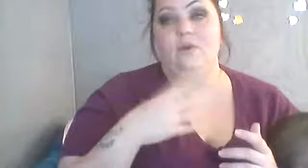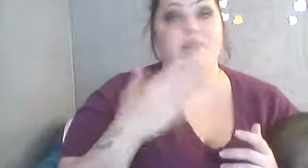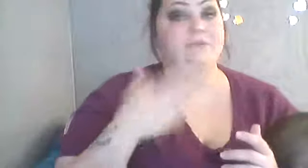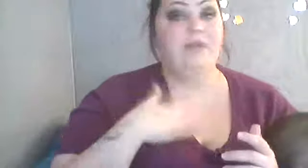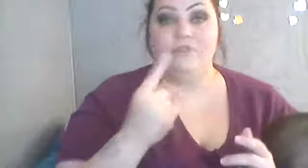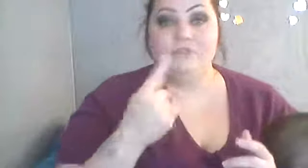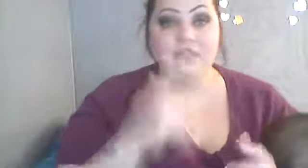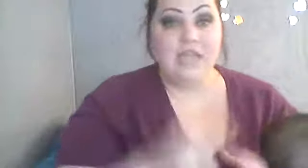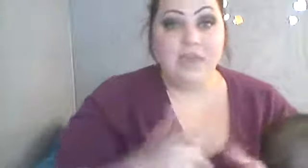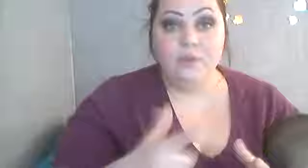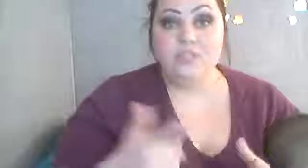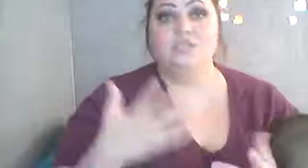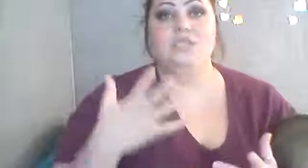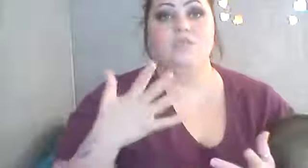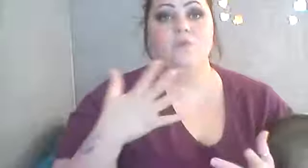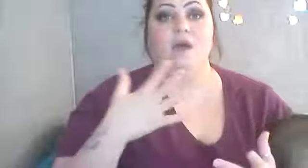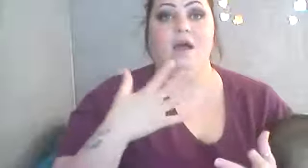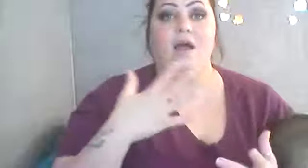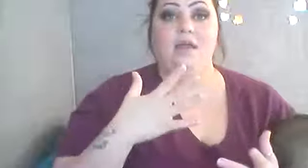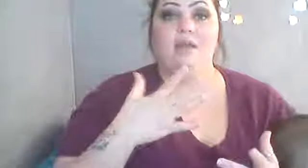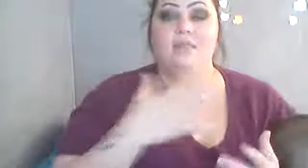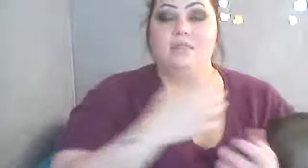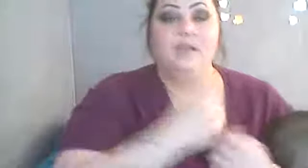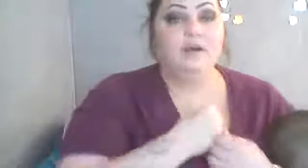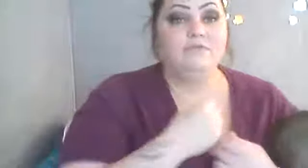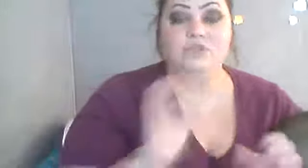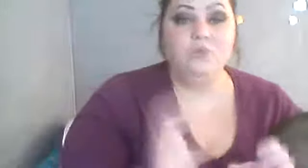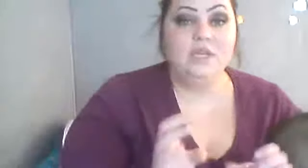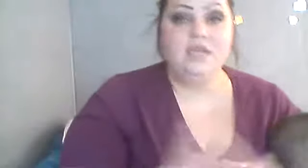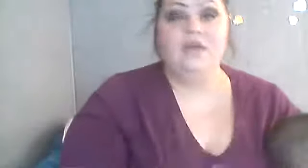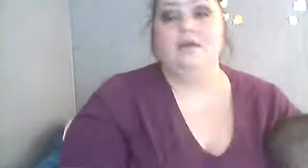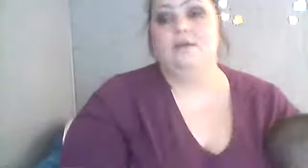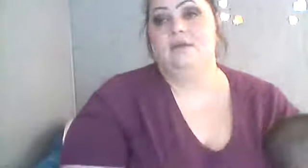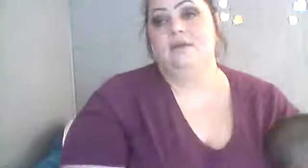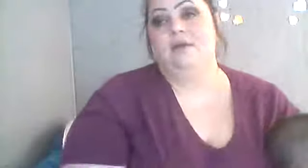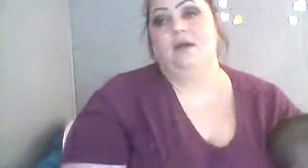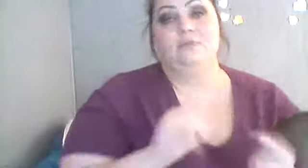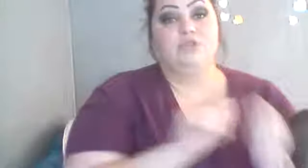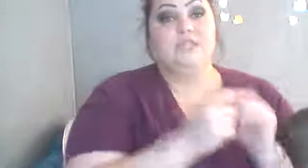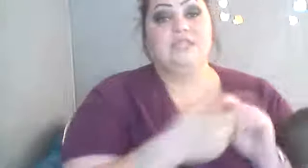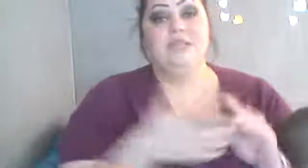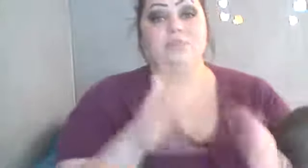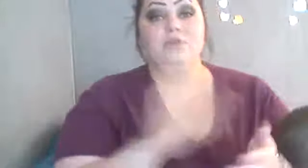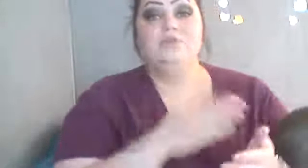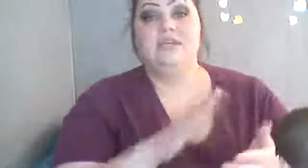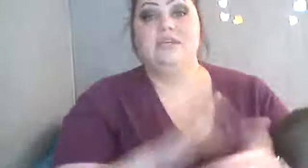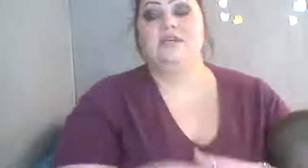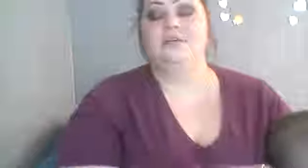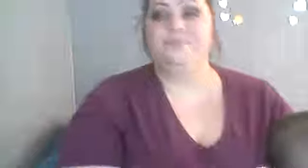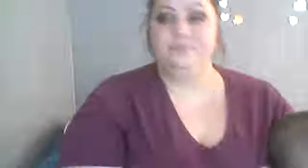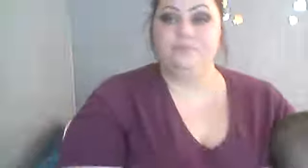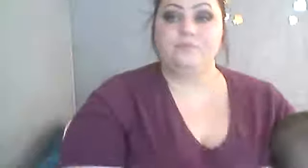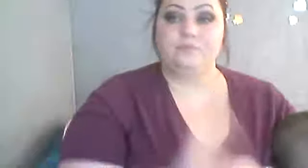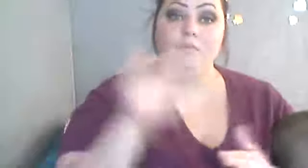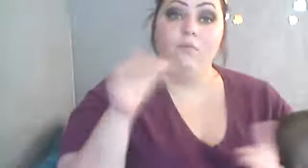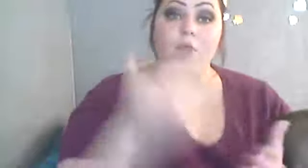it's my first language. It's what I love doing, translating music.